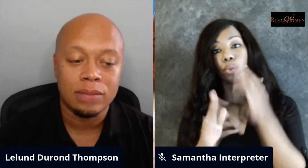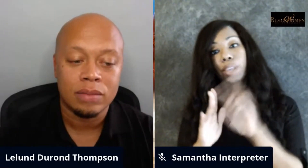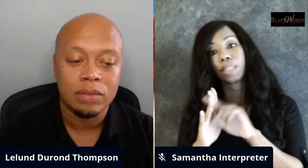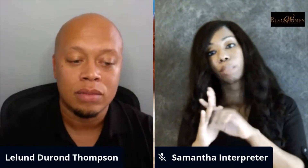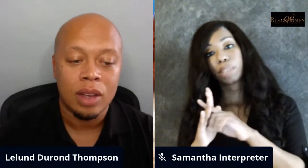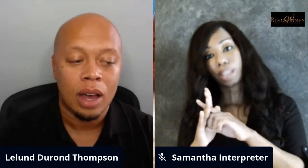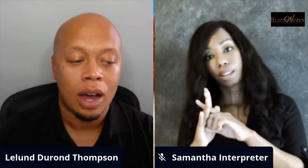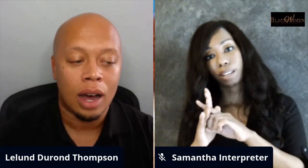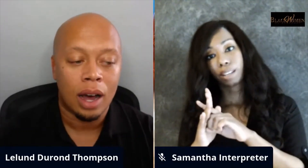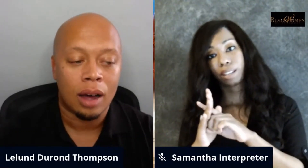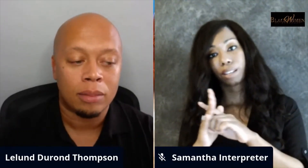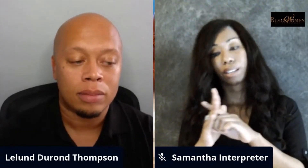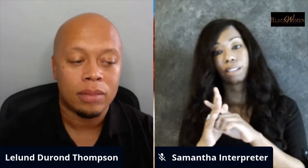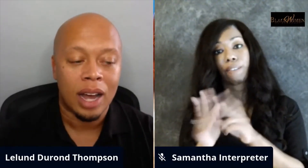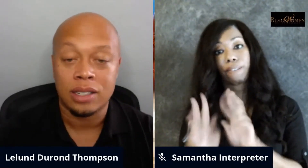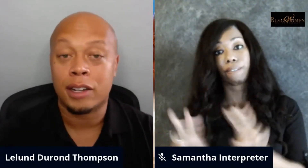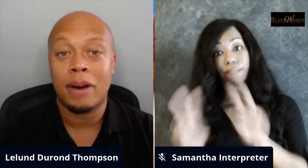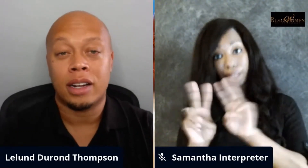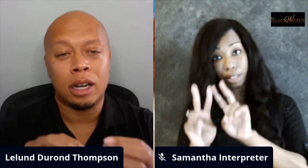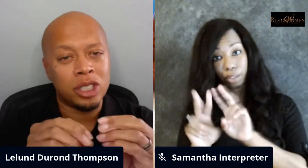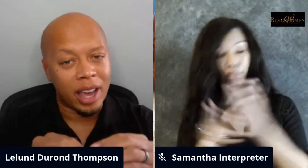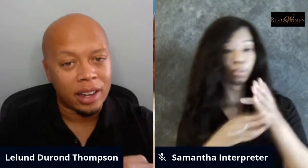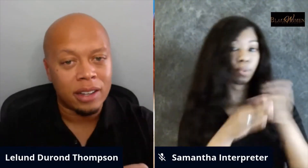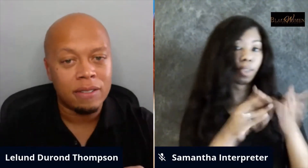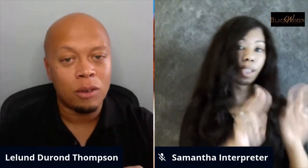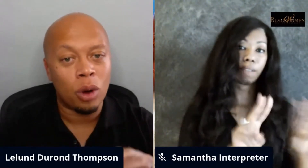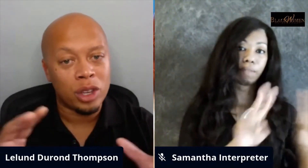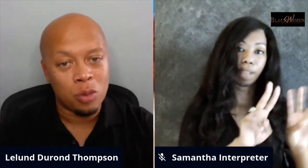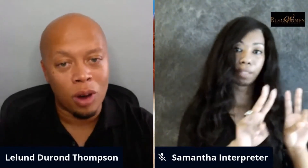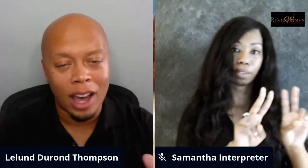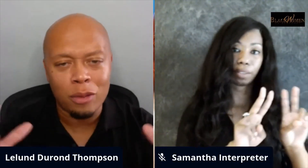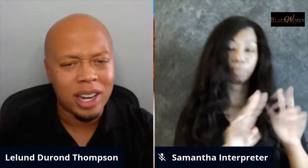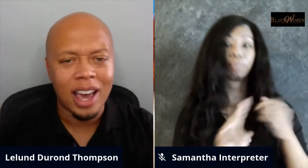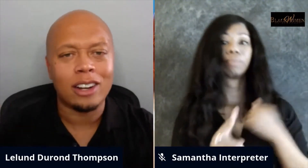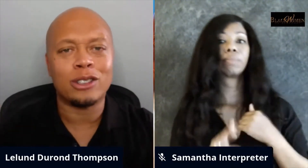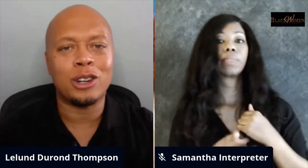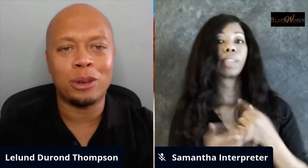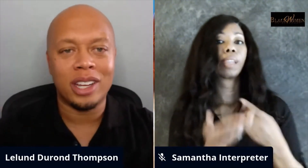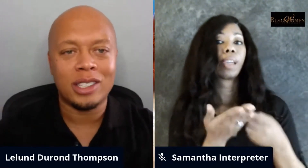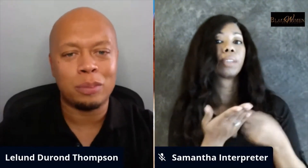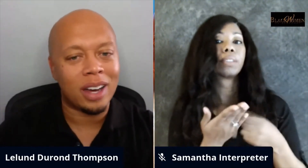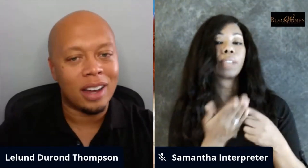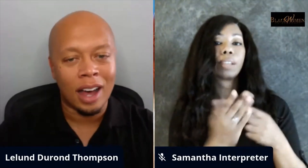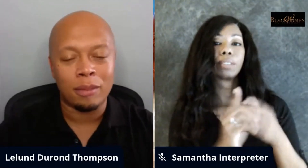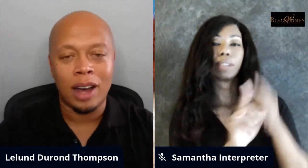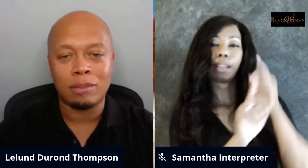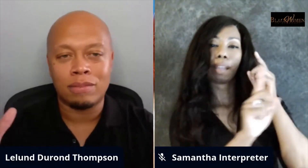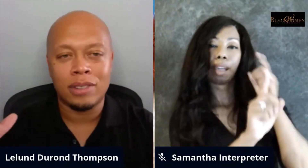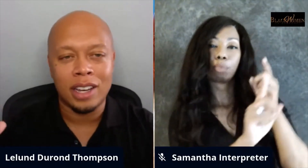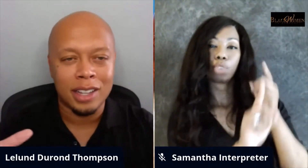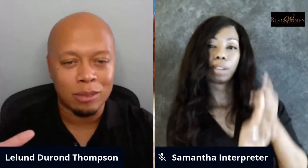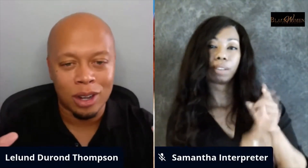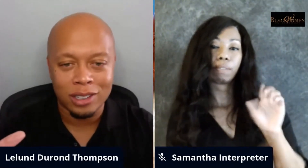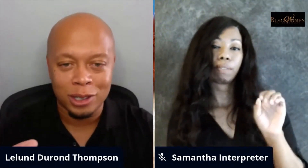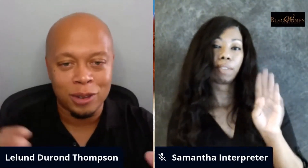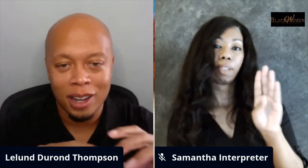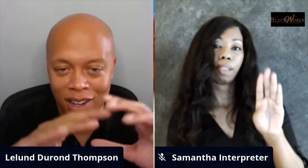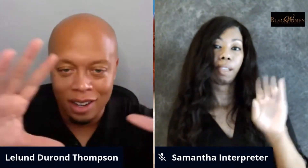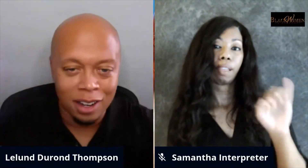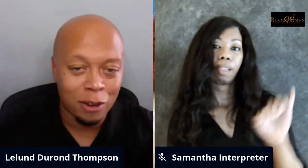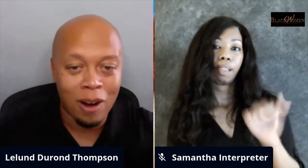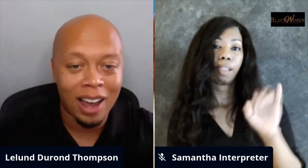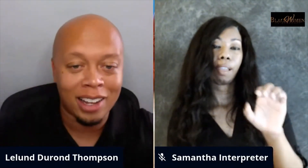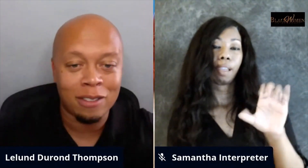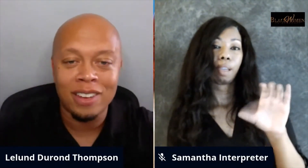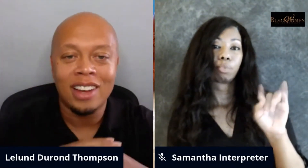scene. I talked about an objective, what you want. I know many actors know this, but I'm thinking that I'm talking to